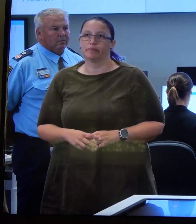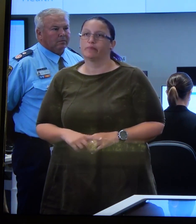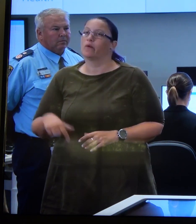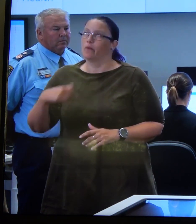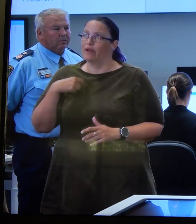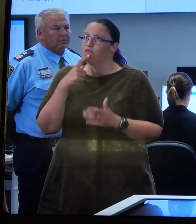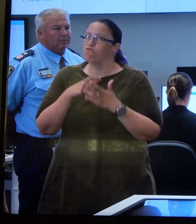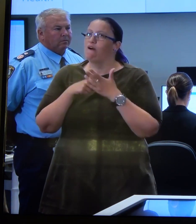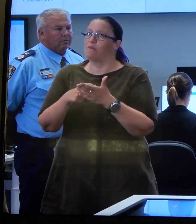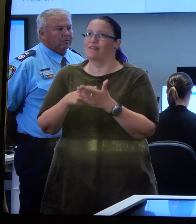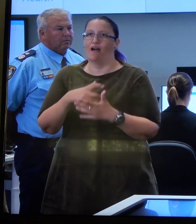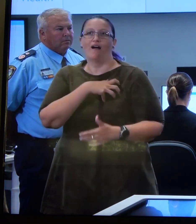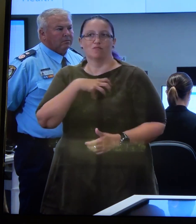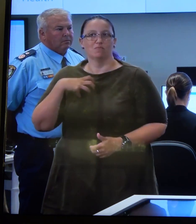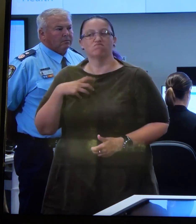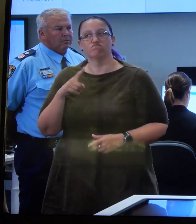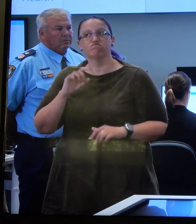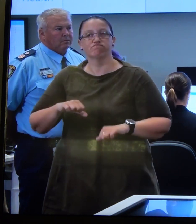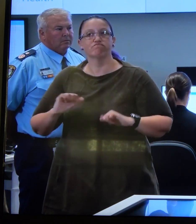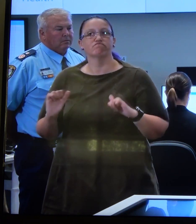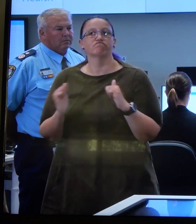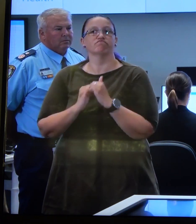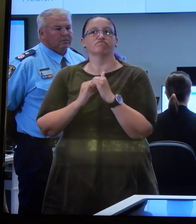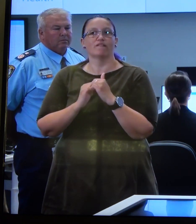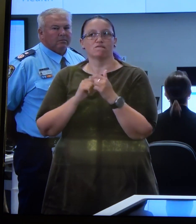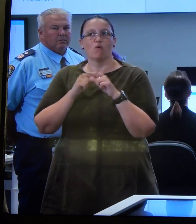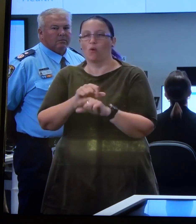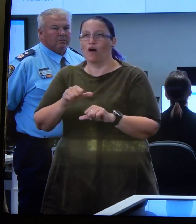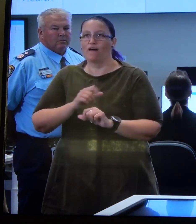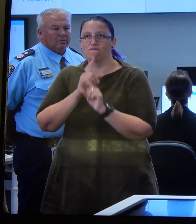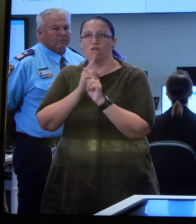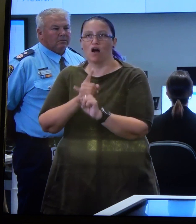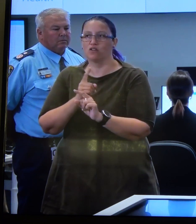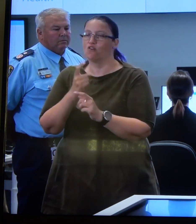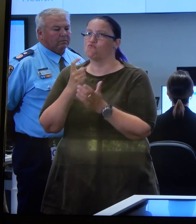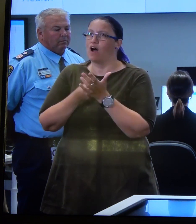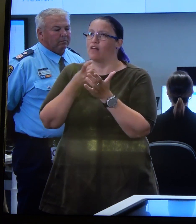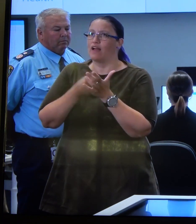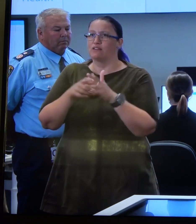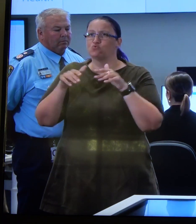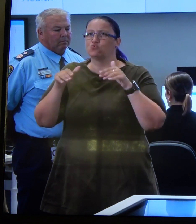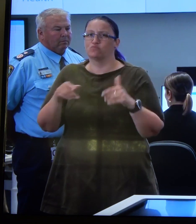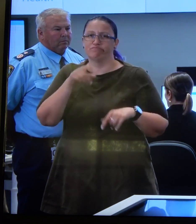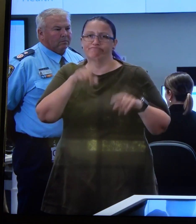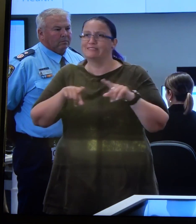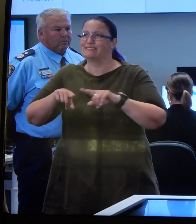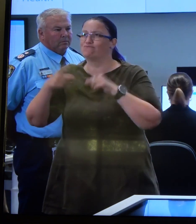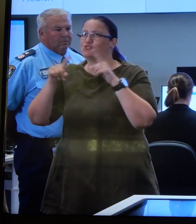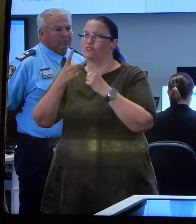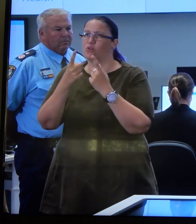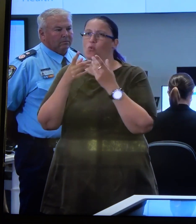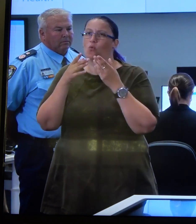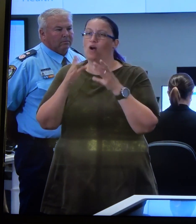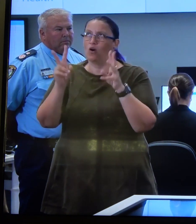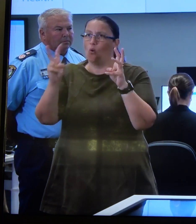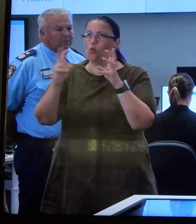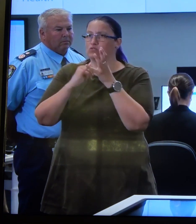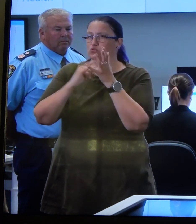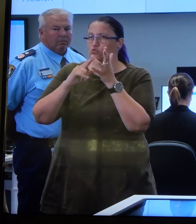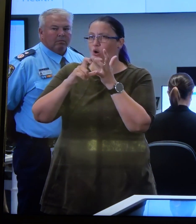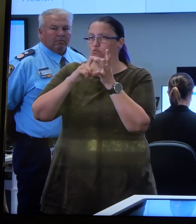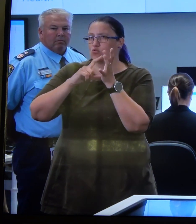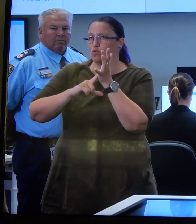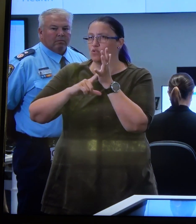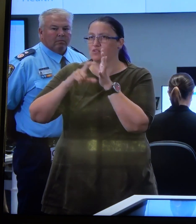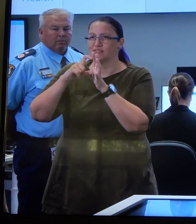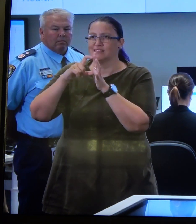to government, which government have taken that advice, to introduce a range of social distancing measures. And I think